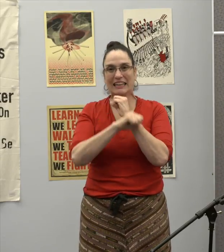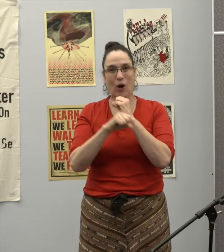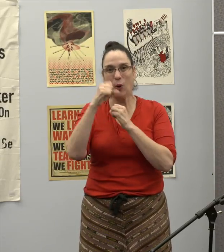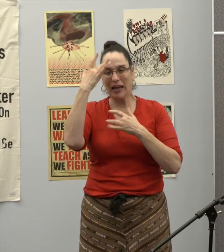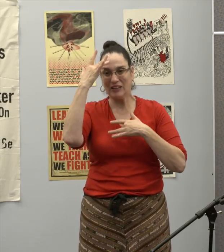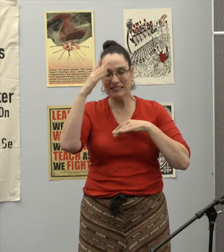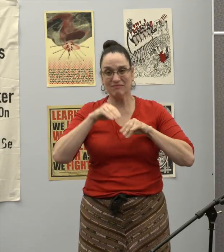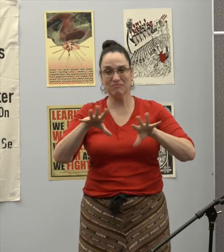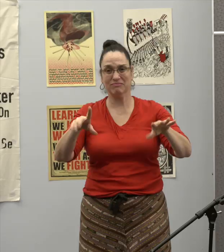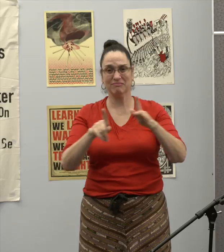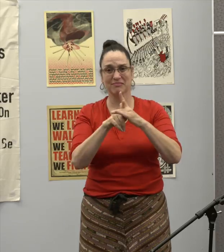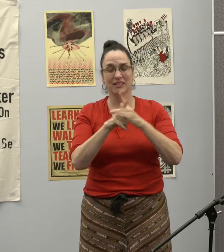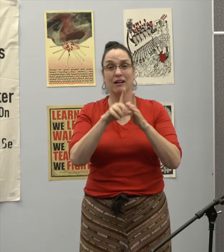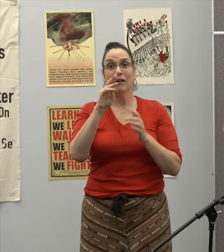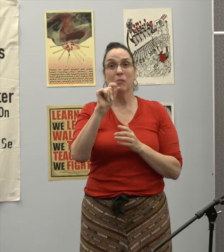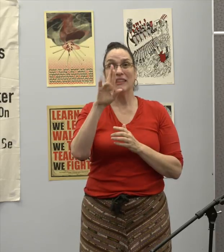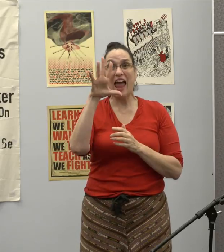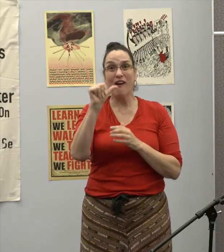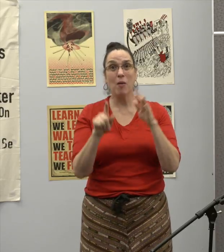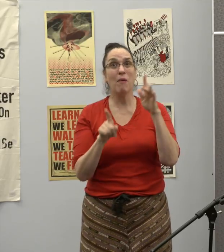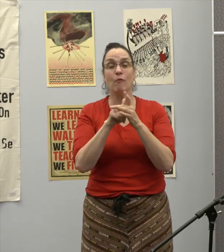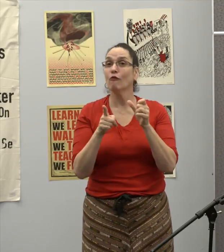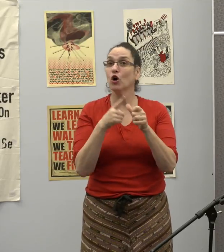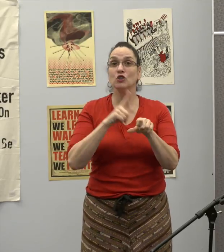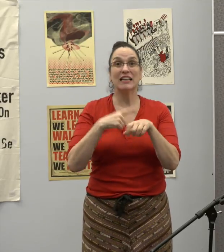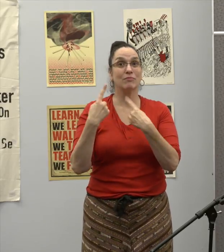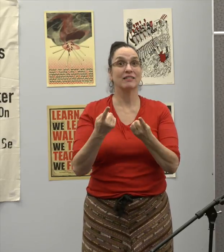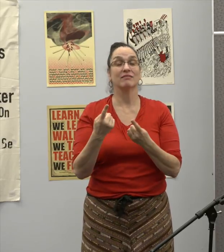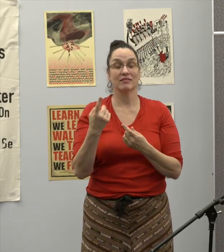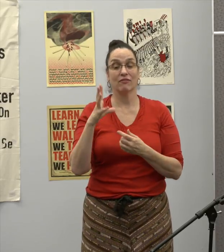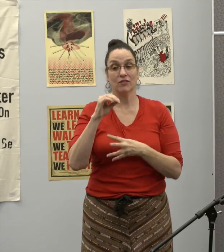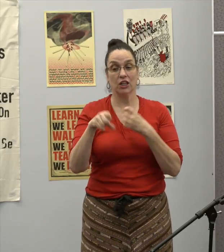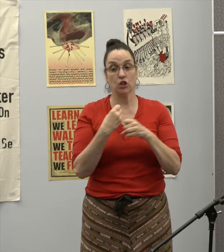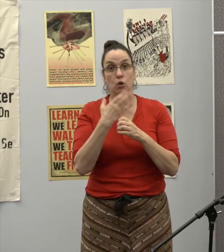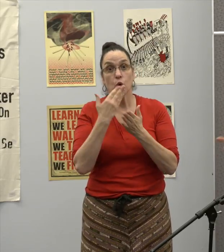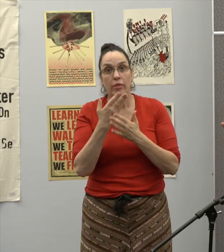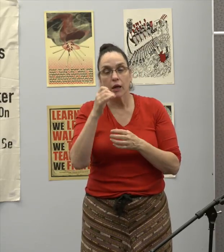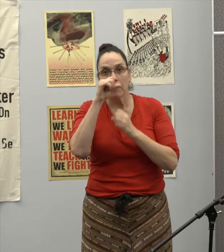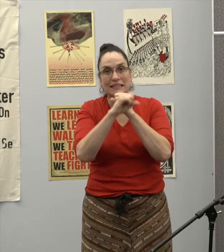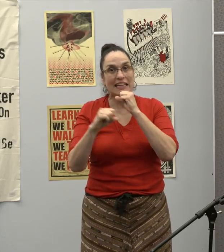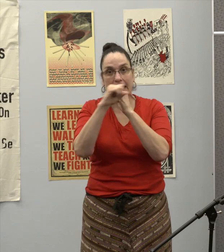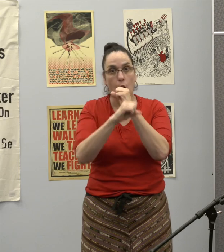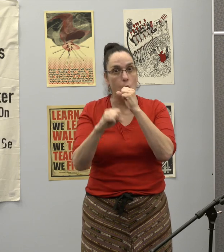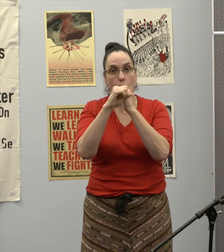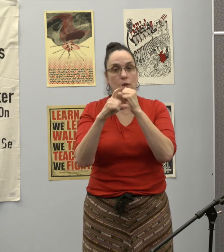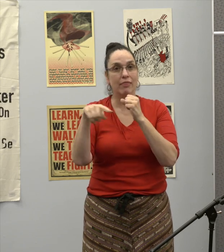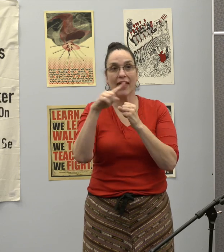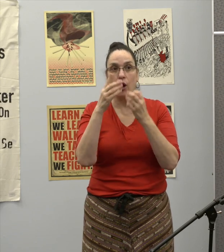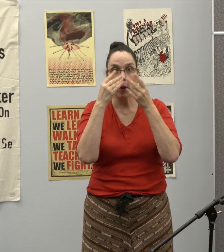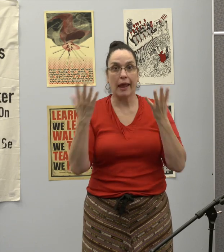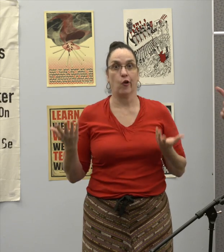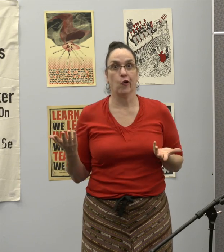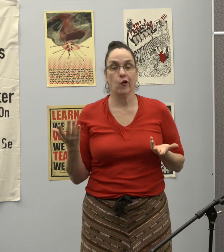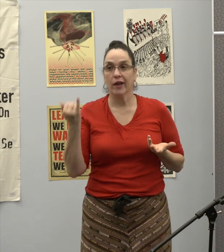seeing malaria for the first time in 50 years. The good thing about that, is, of course, is mosquitoes don't give a crap